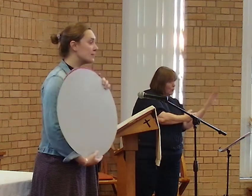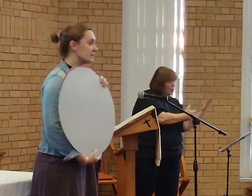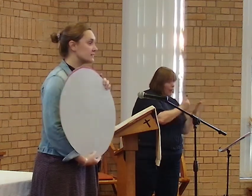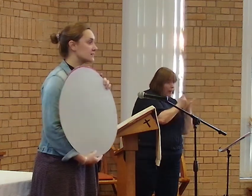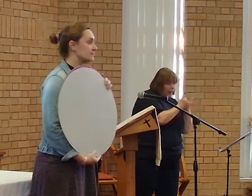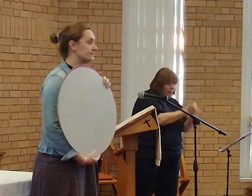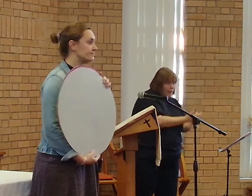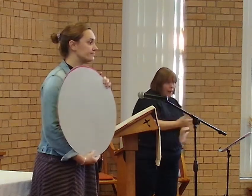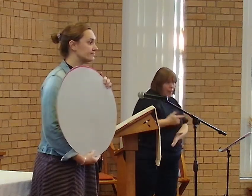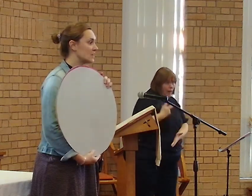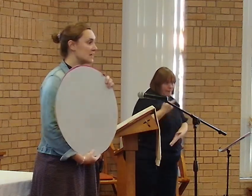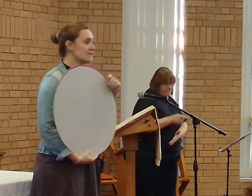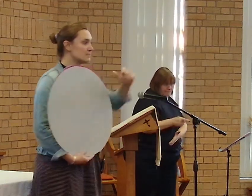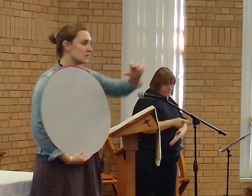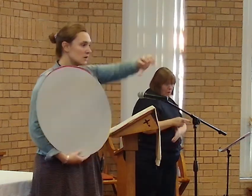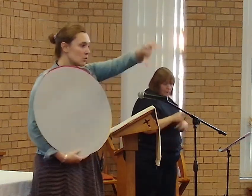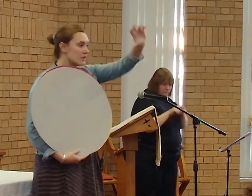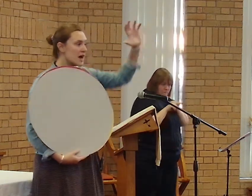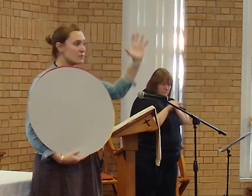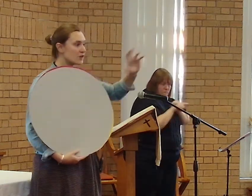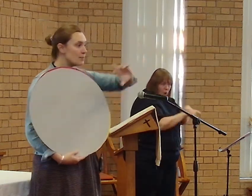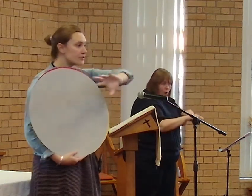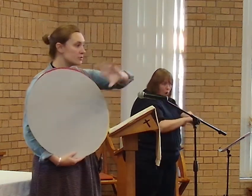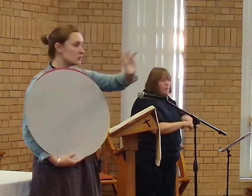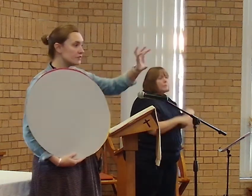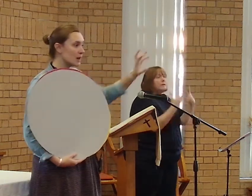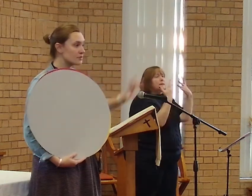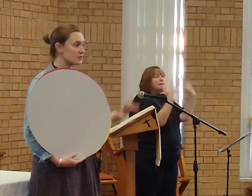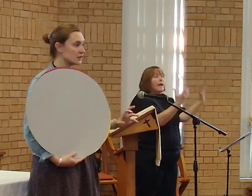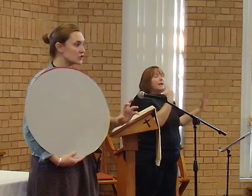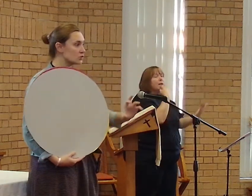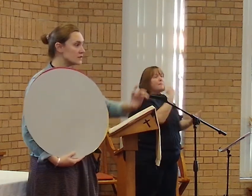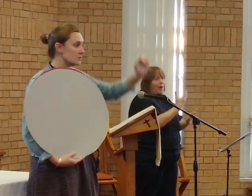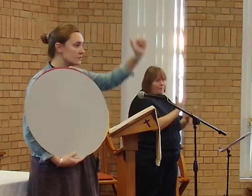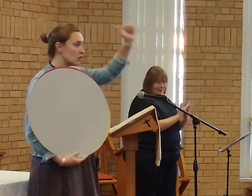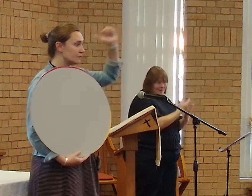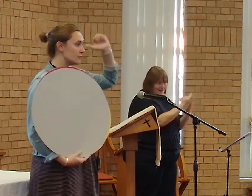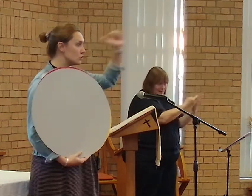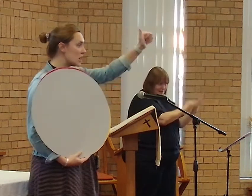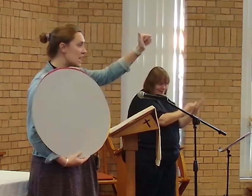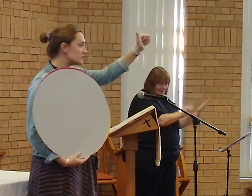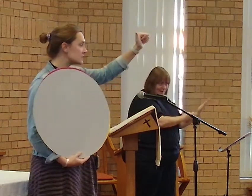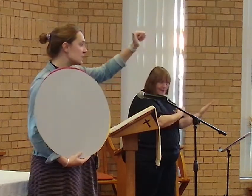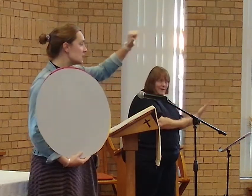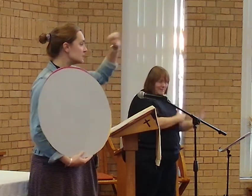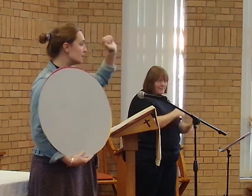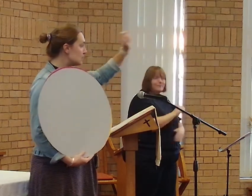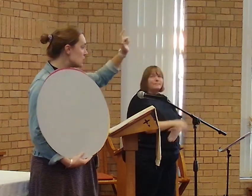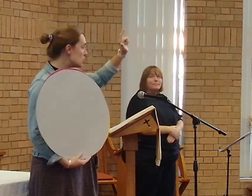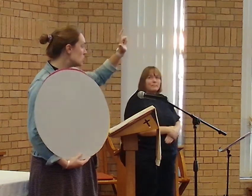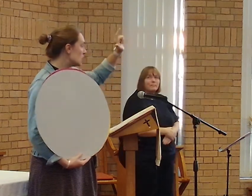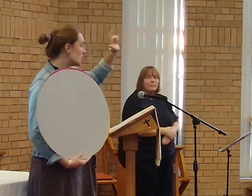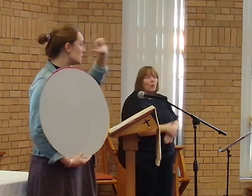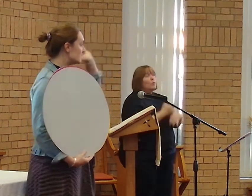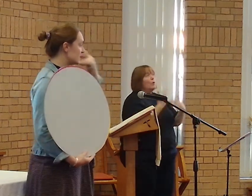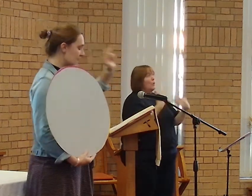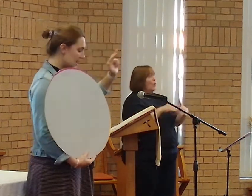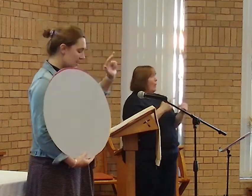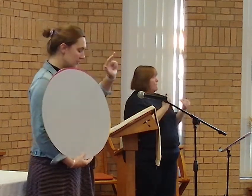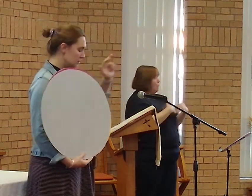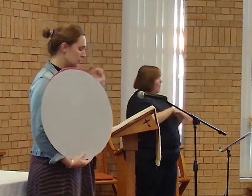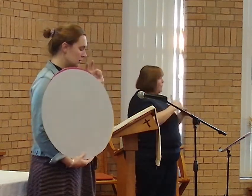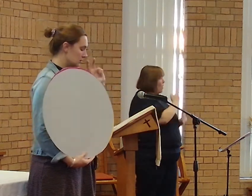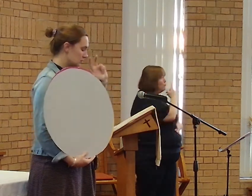Ten Commandments. Okay? We're there, we've come through that story, so we've gone from the red to the blue to